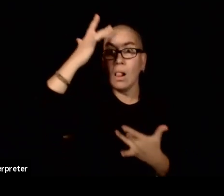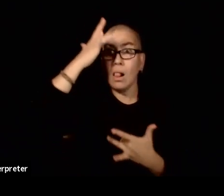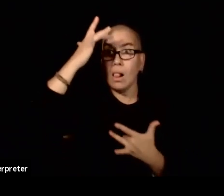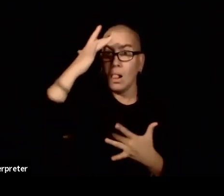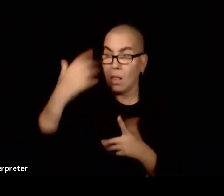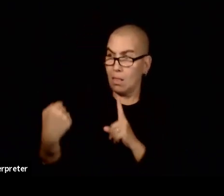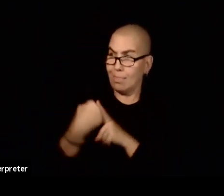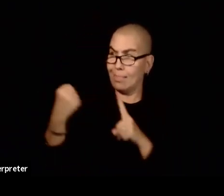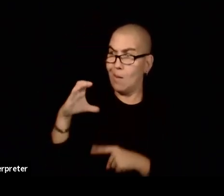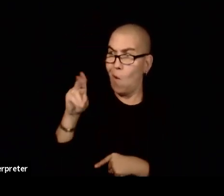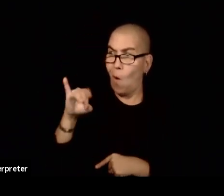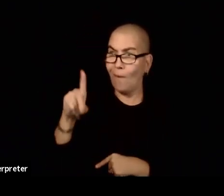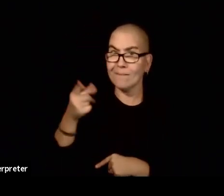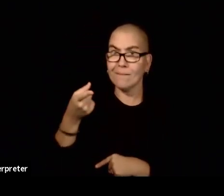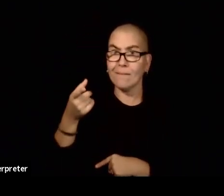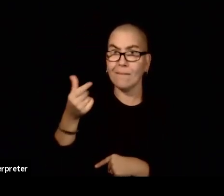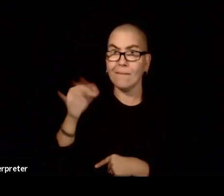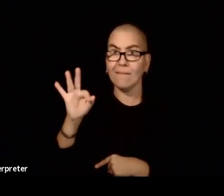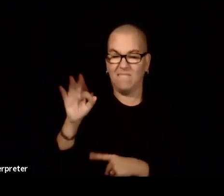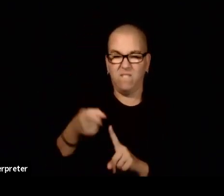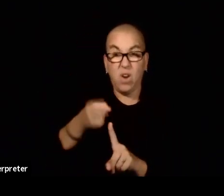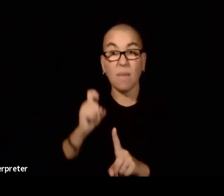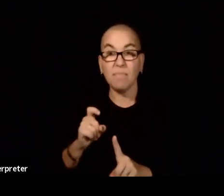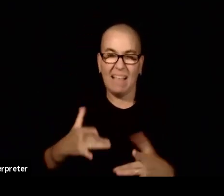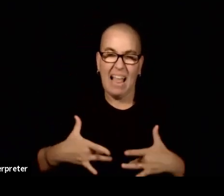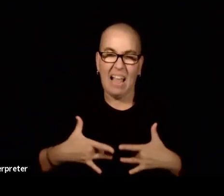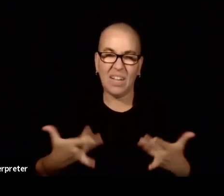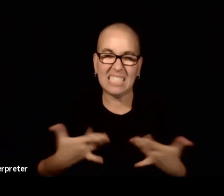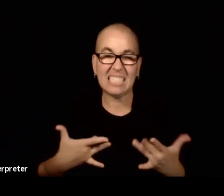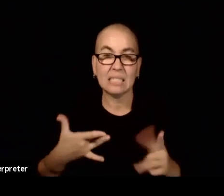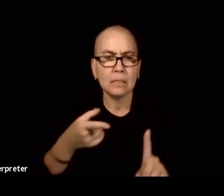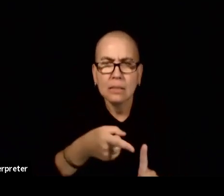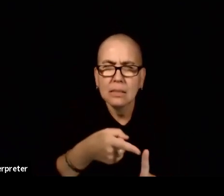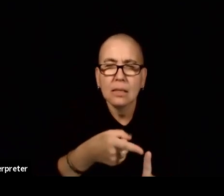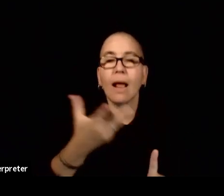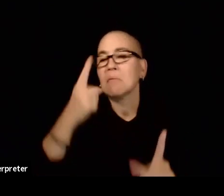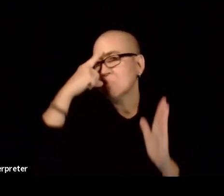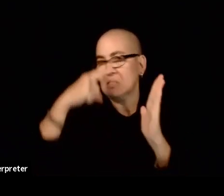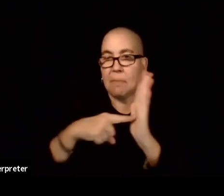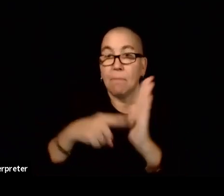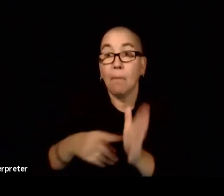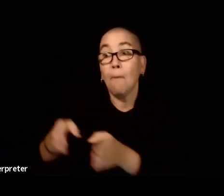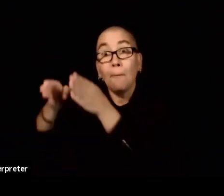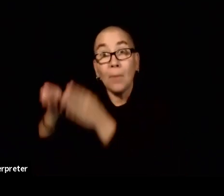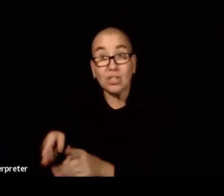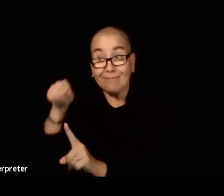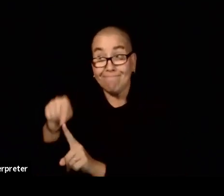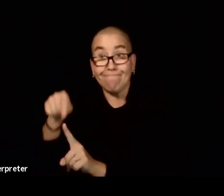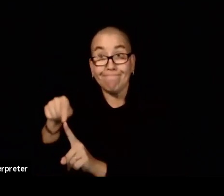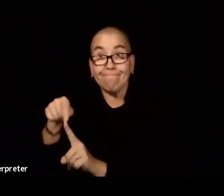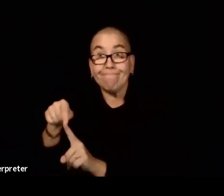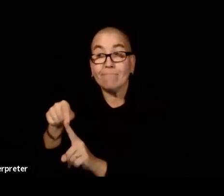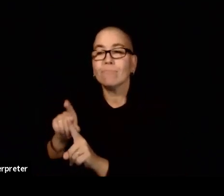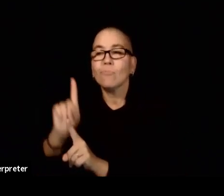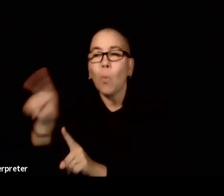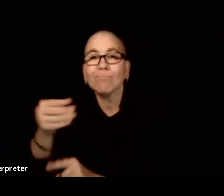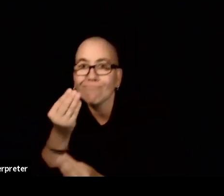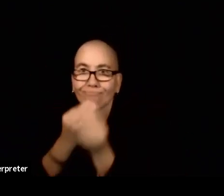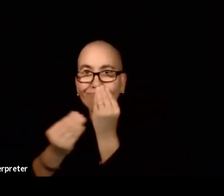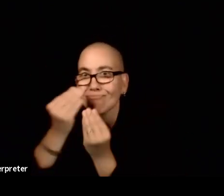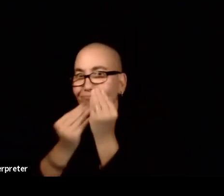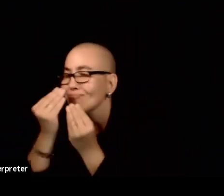and it's that ripple effect that gets you to the point where you're seeing cases in the community that don't have